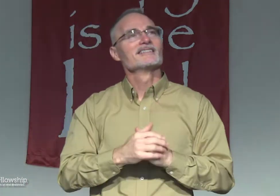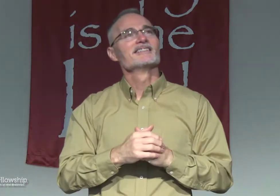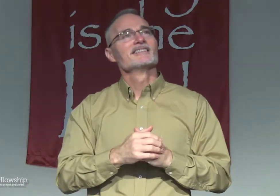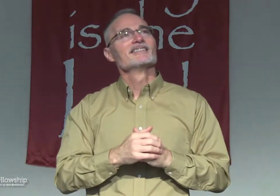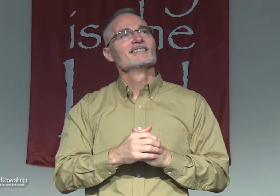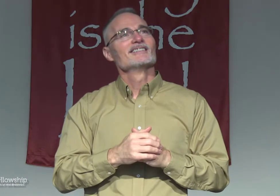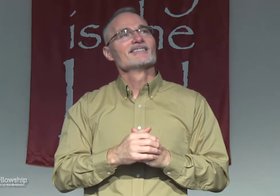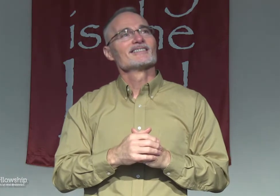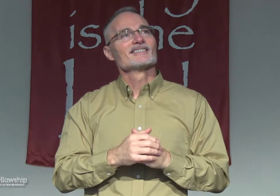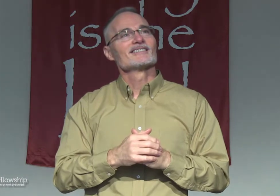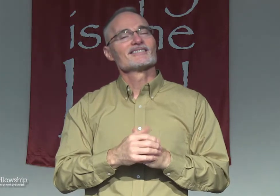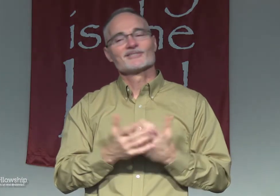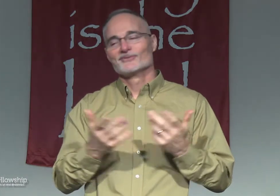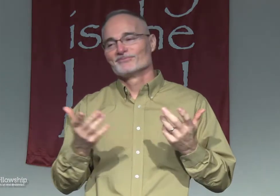your plan and your purpose.